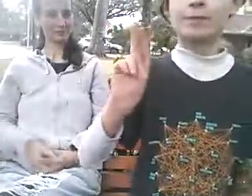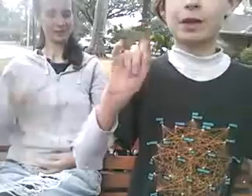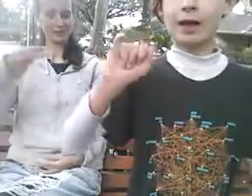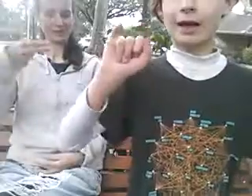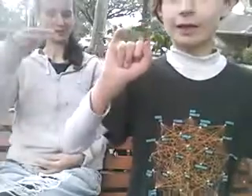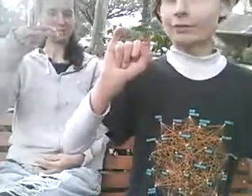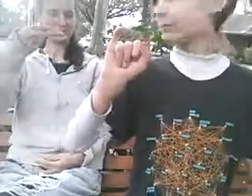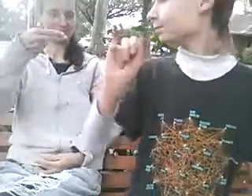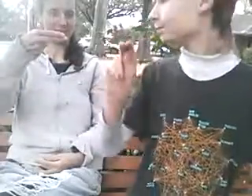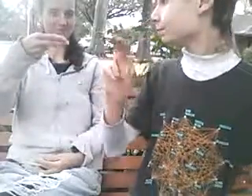Actually, I, H is on the side.